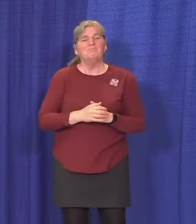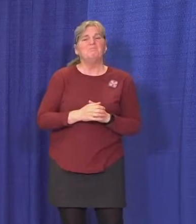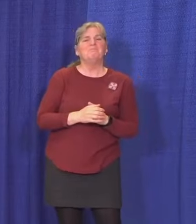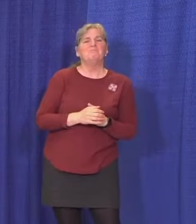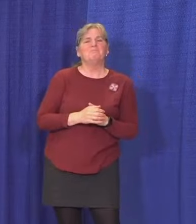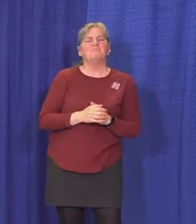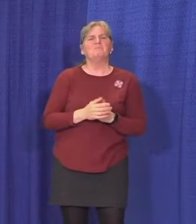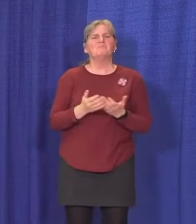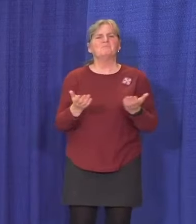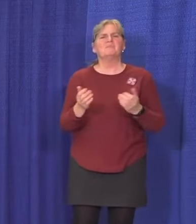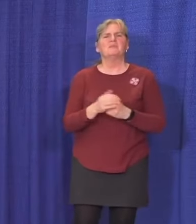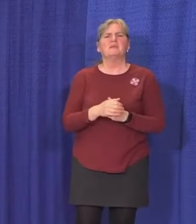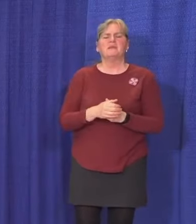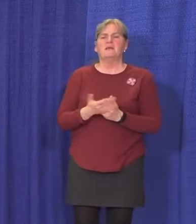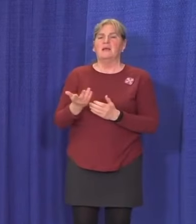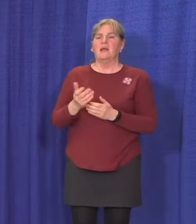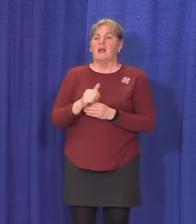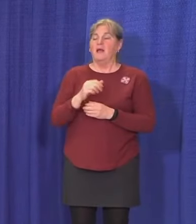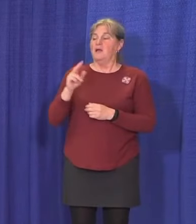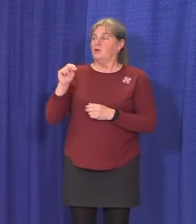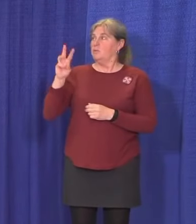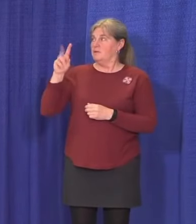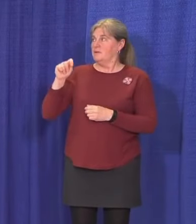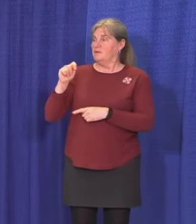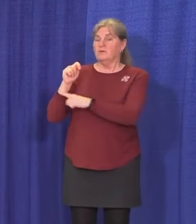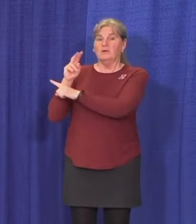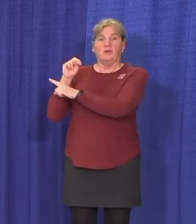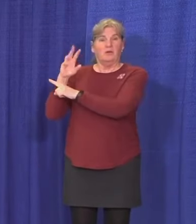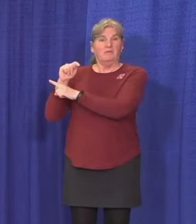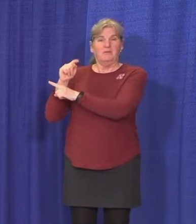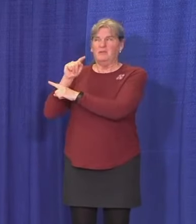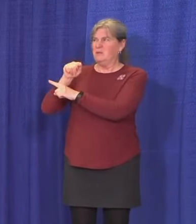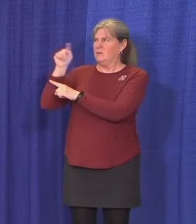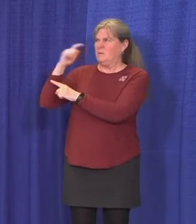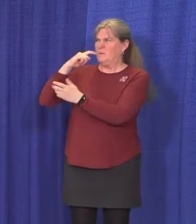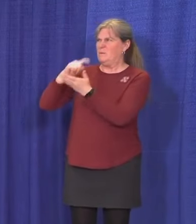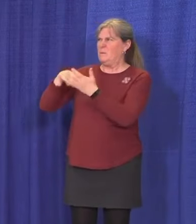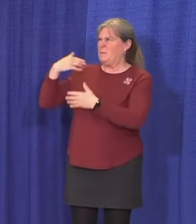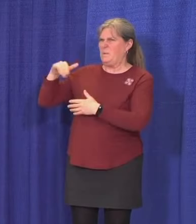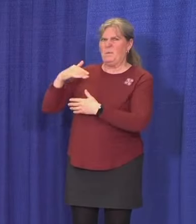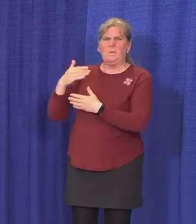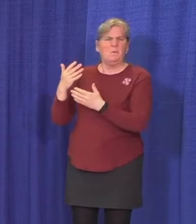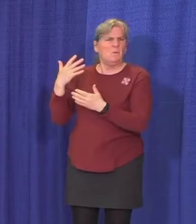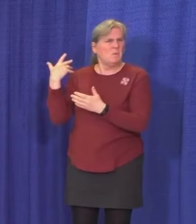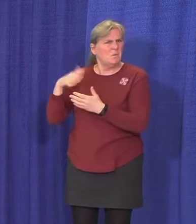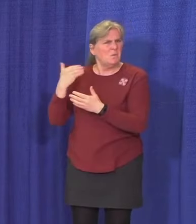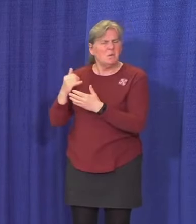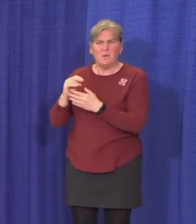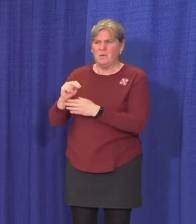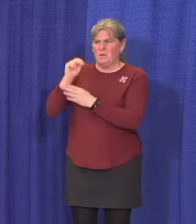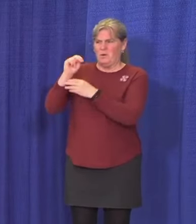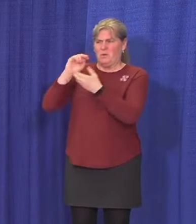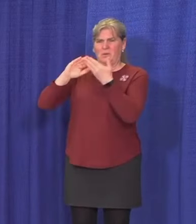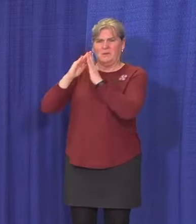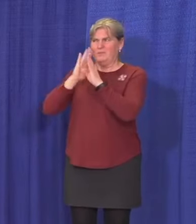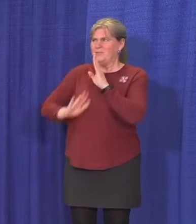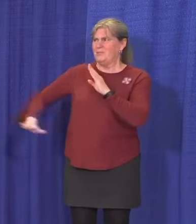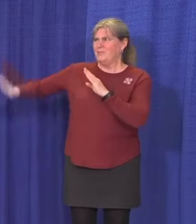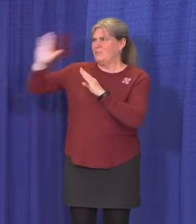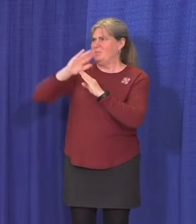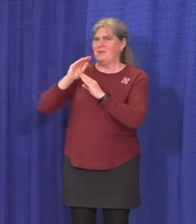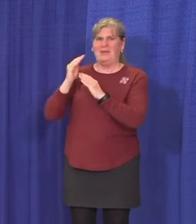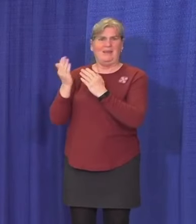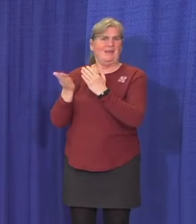What we are seeing in our sister territories is also a stark reminder of how vulnerable our northern communities are and